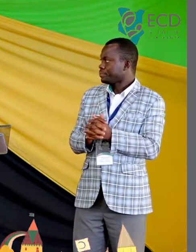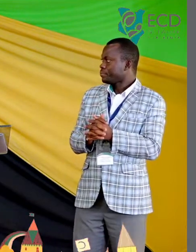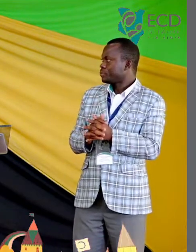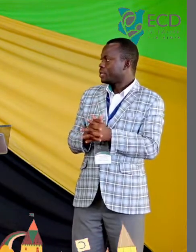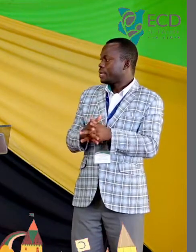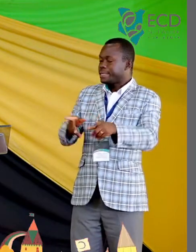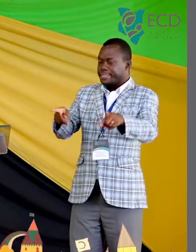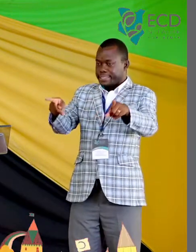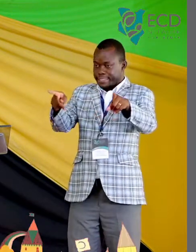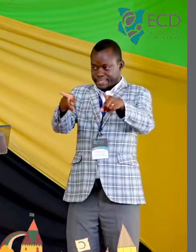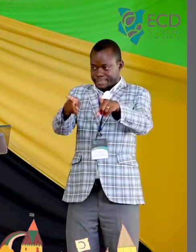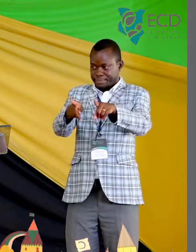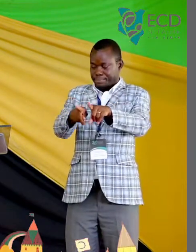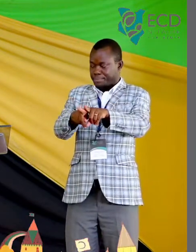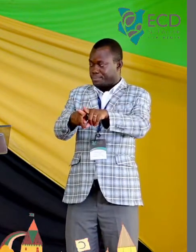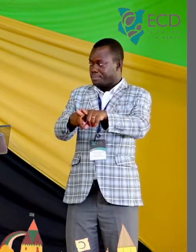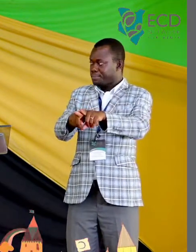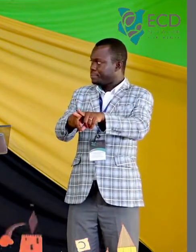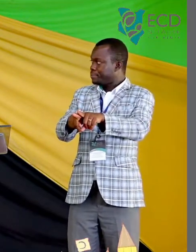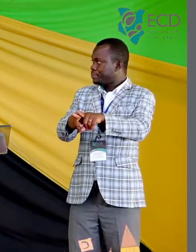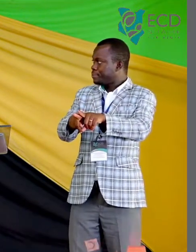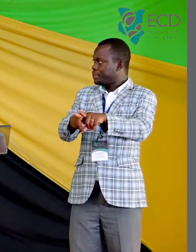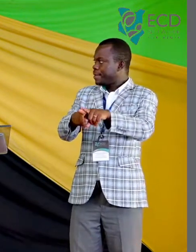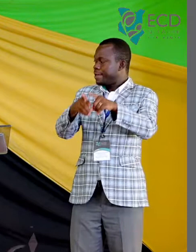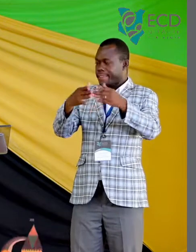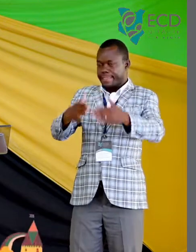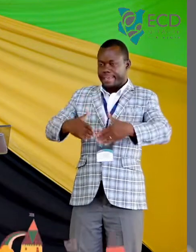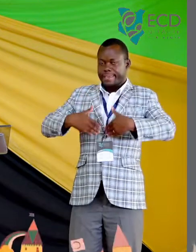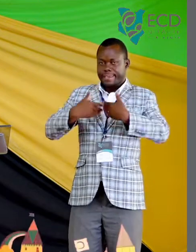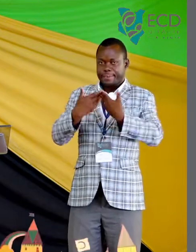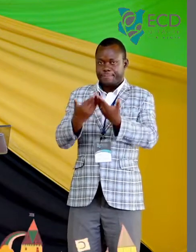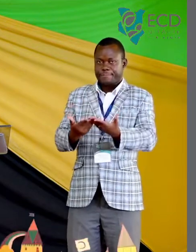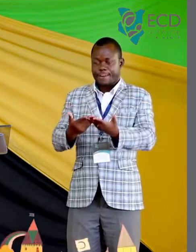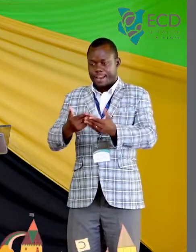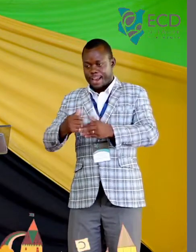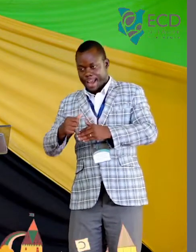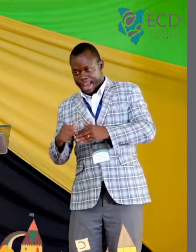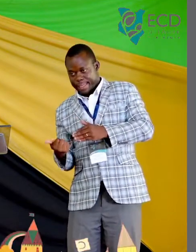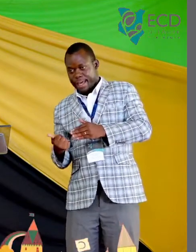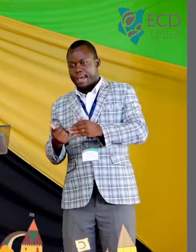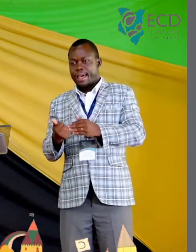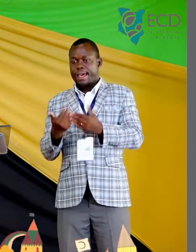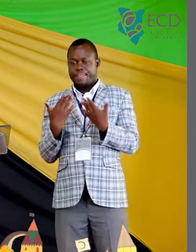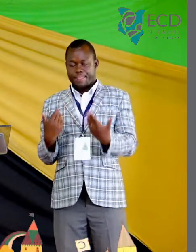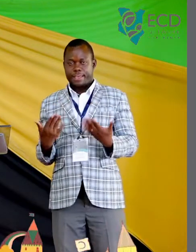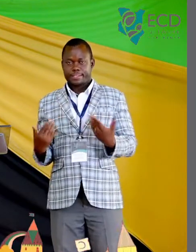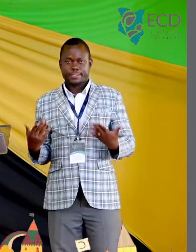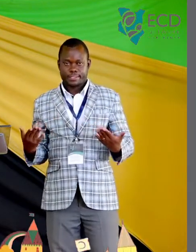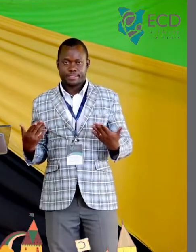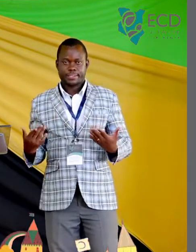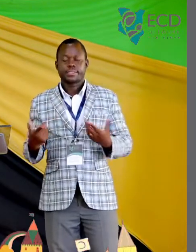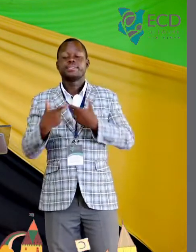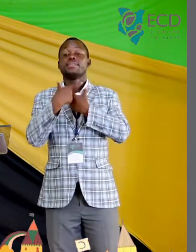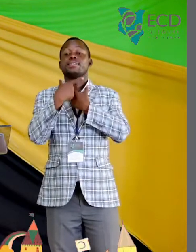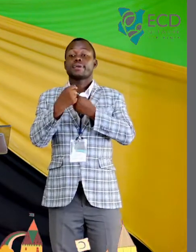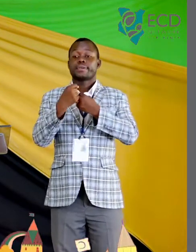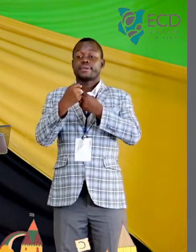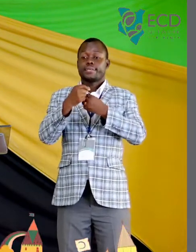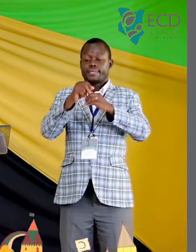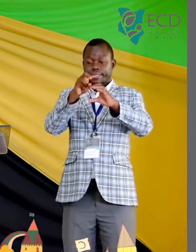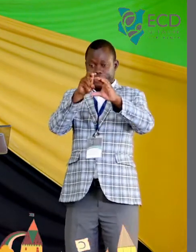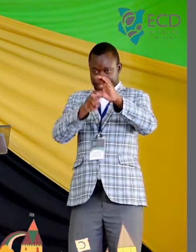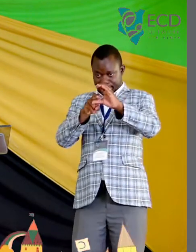we also do procure other infrastructures like the chairs.